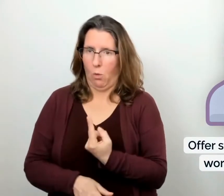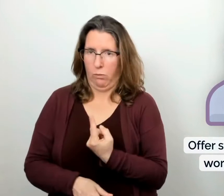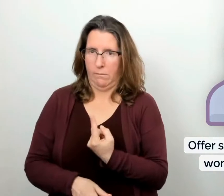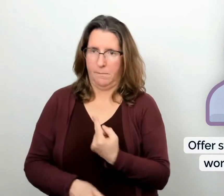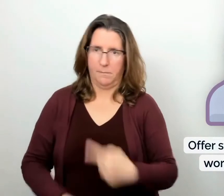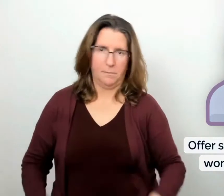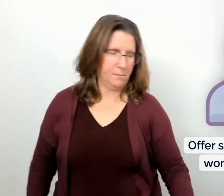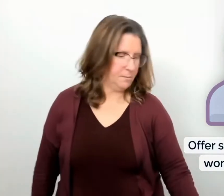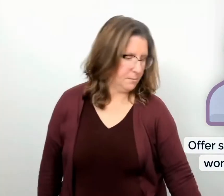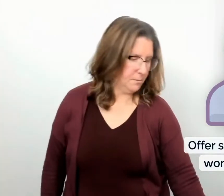alone.